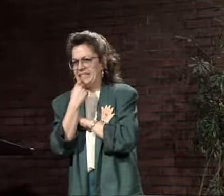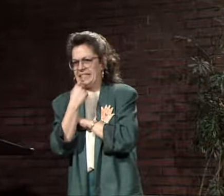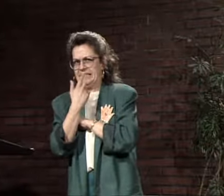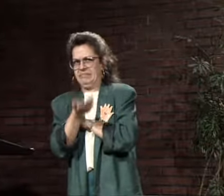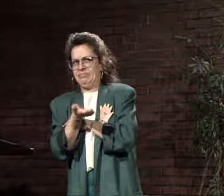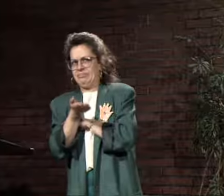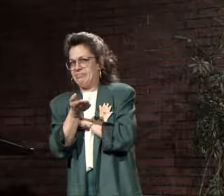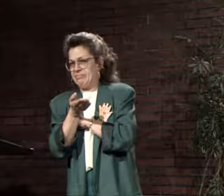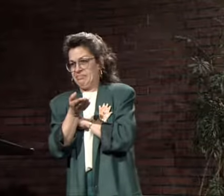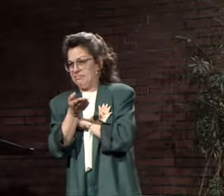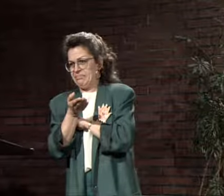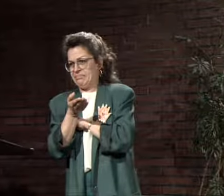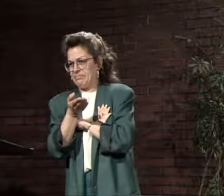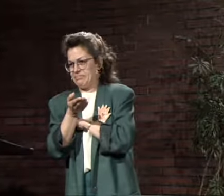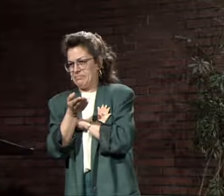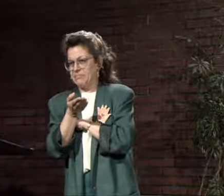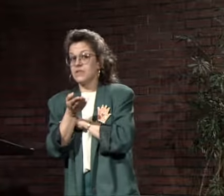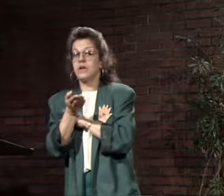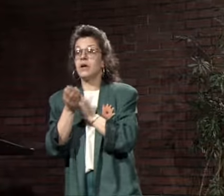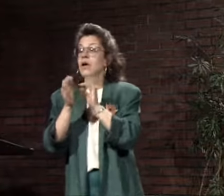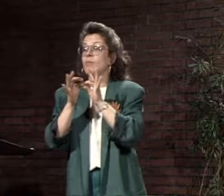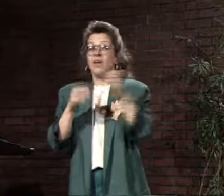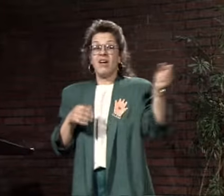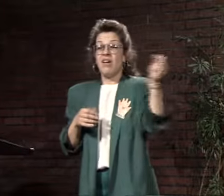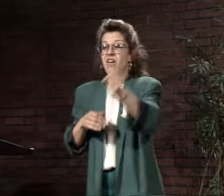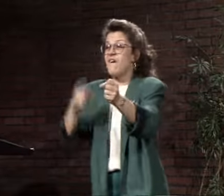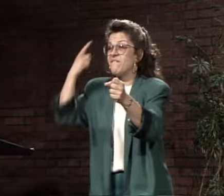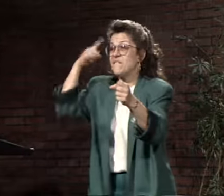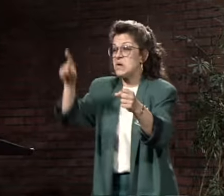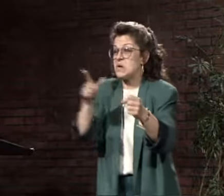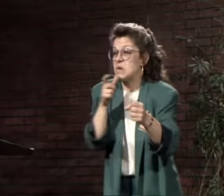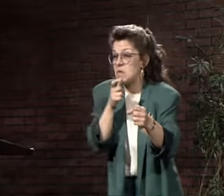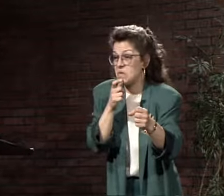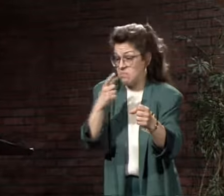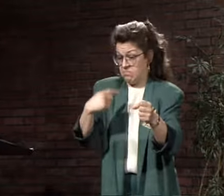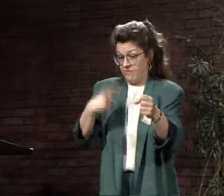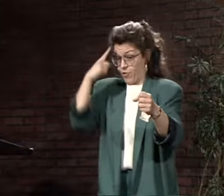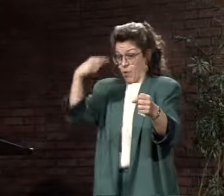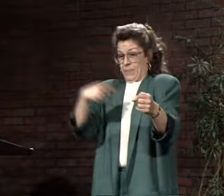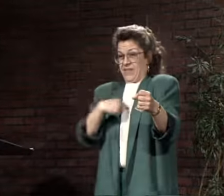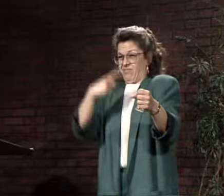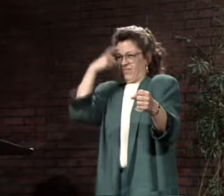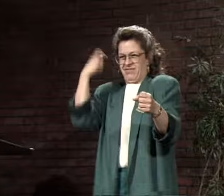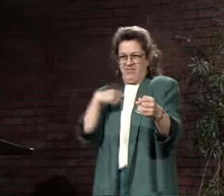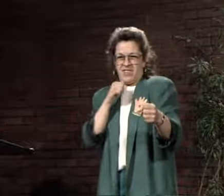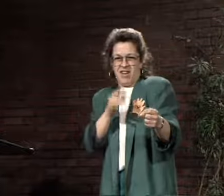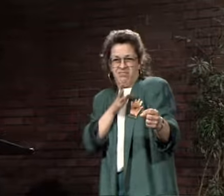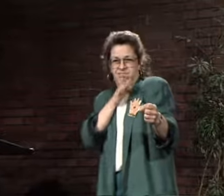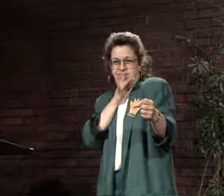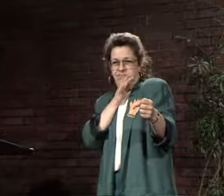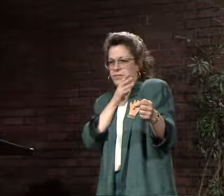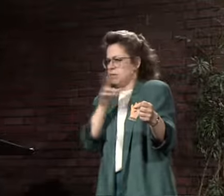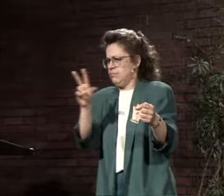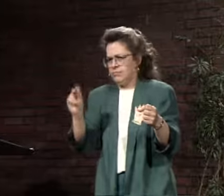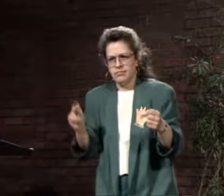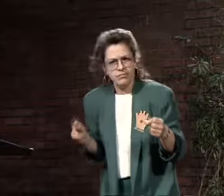what is she saying? There's no interpreter. The interpreter's not voicing for her. The interpreter is here not to voice for me,